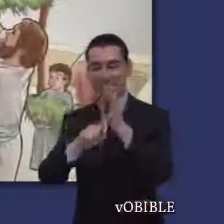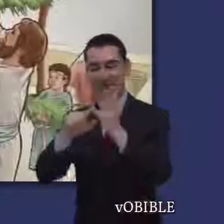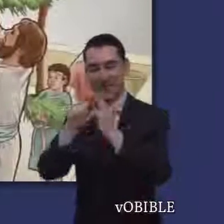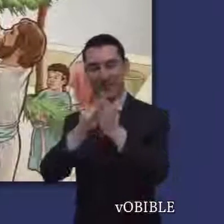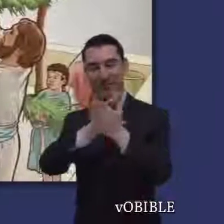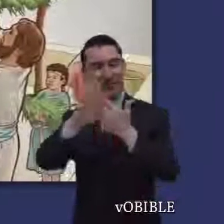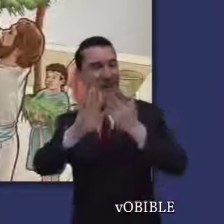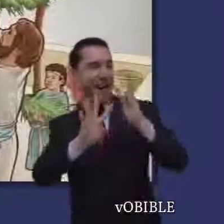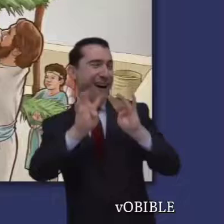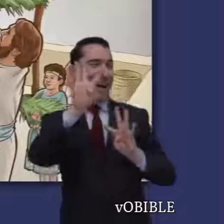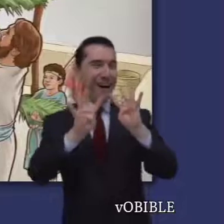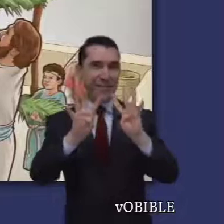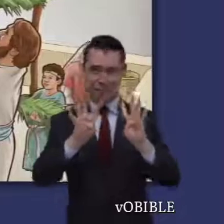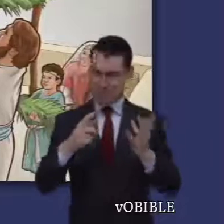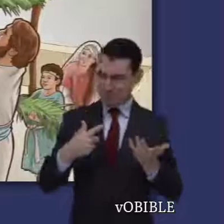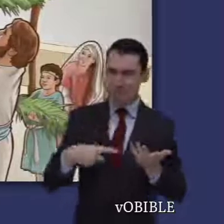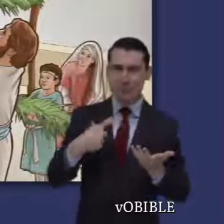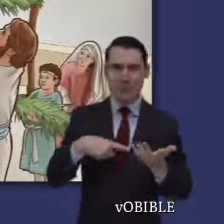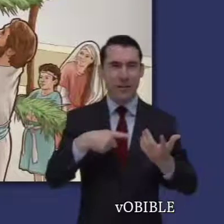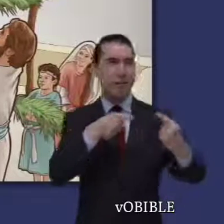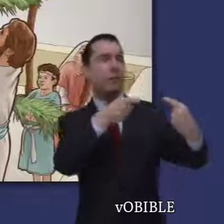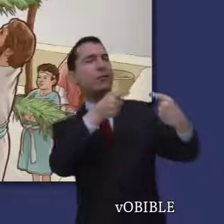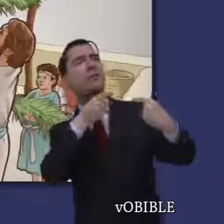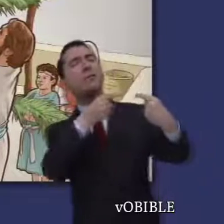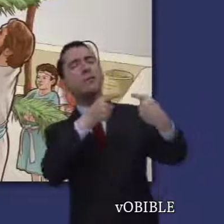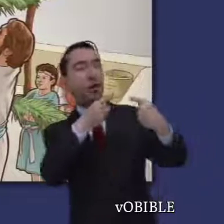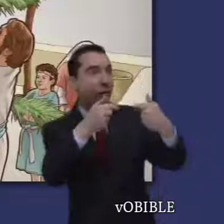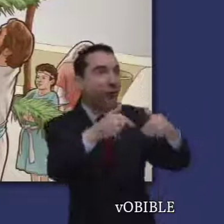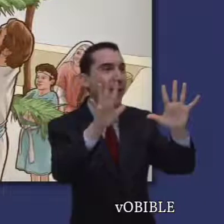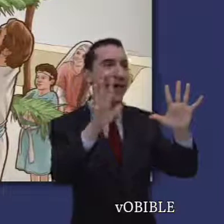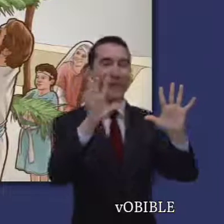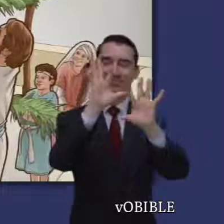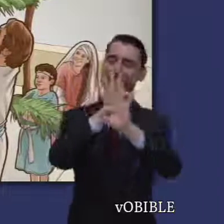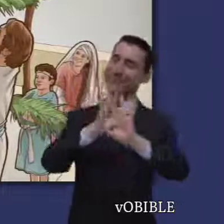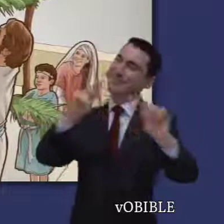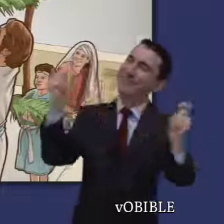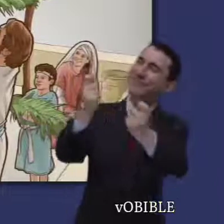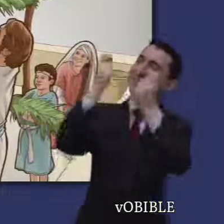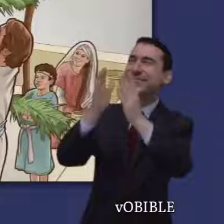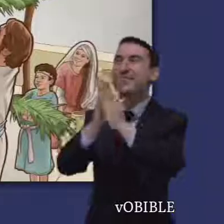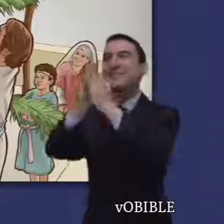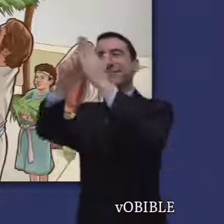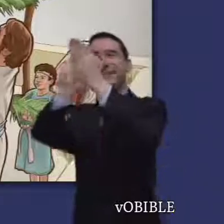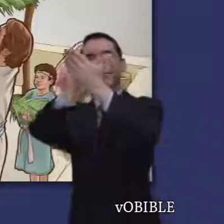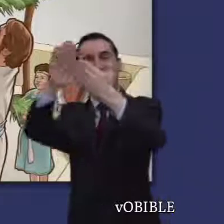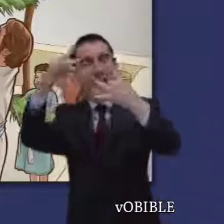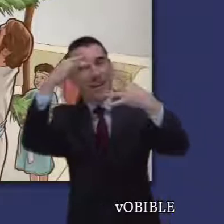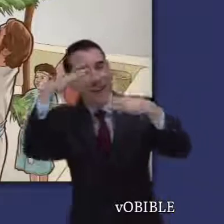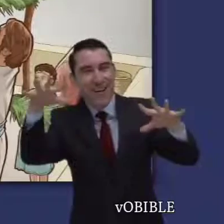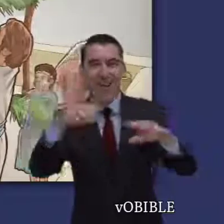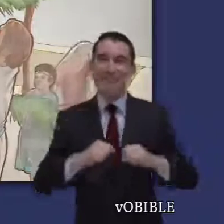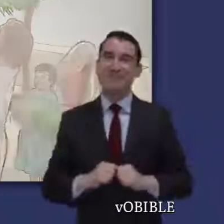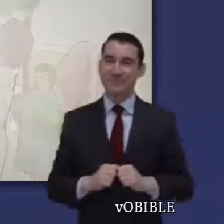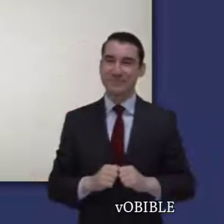good news for the people of Judah. Free from that cruel and dangerous enemy, they can celebrate their festivals in